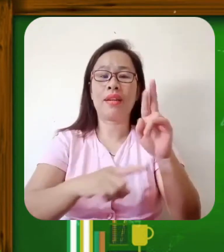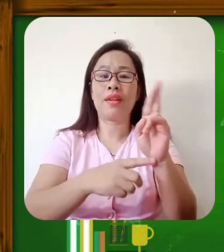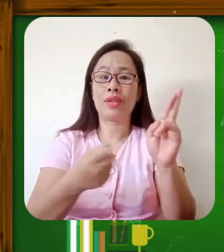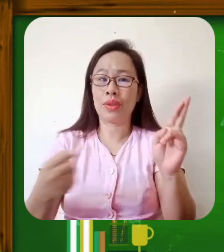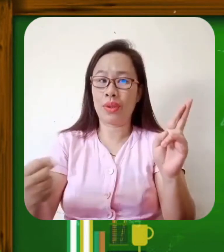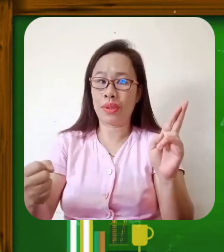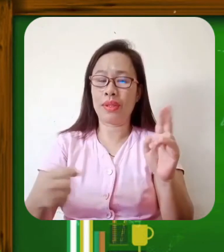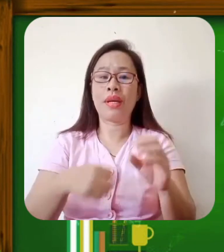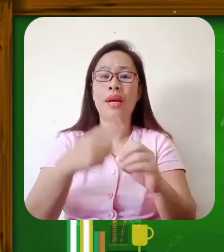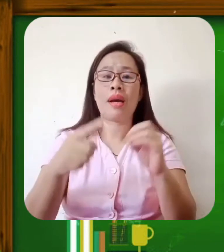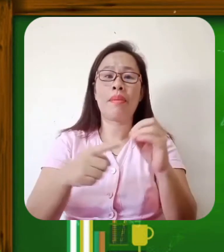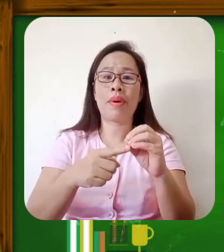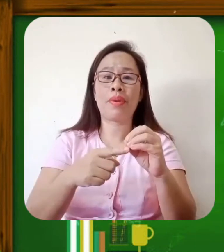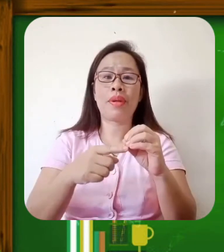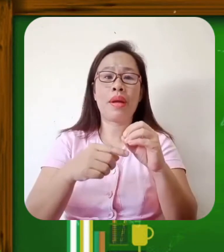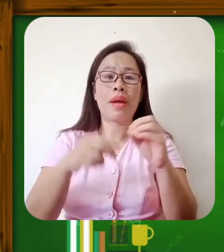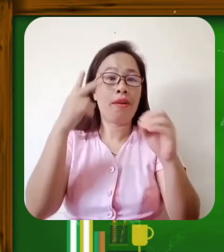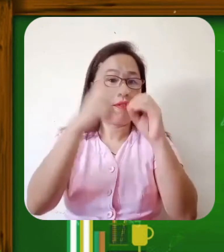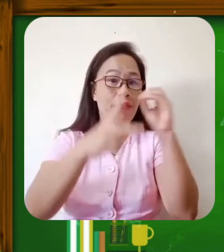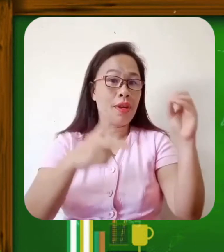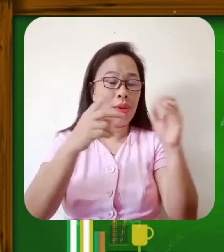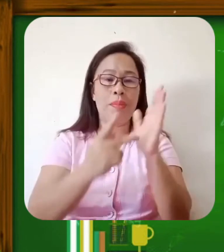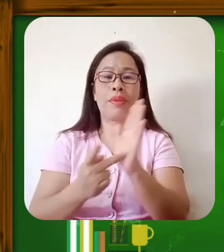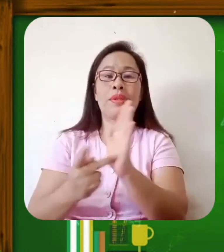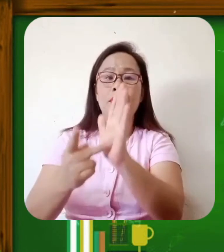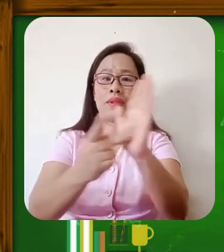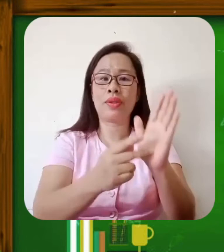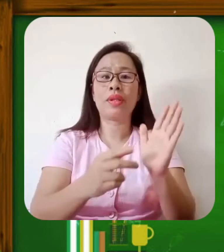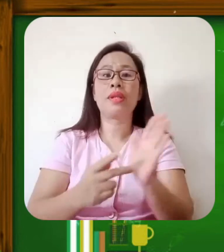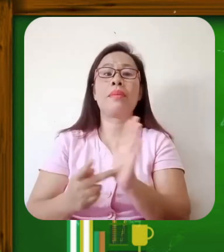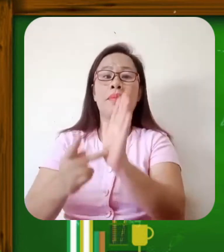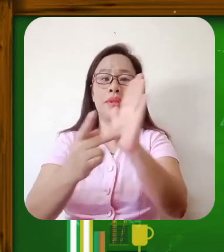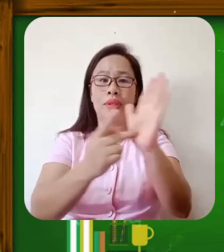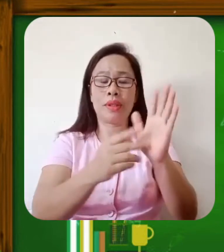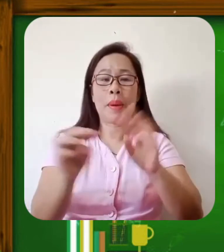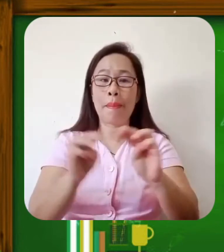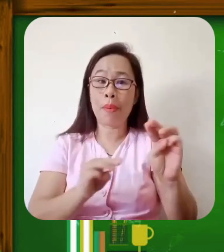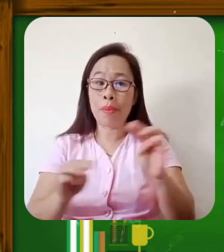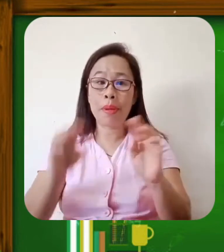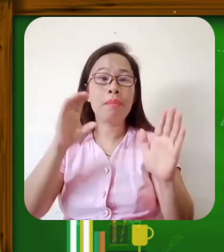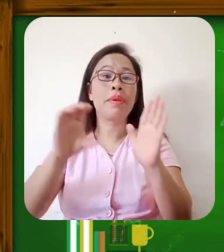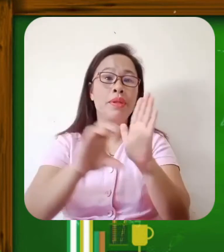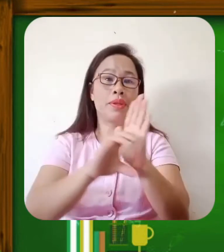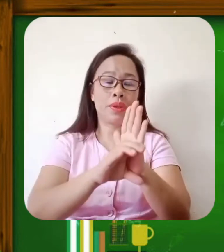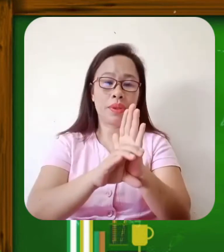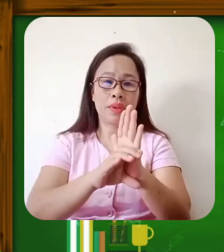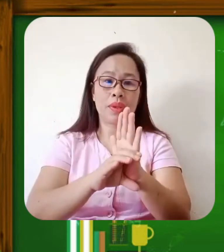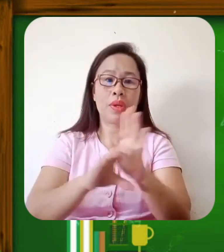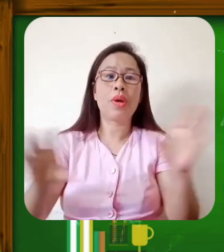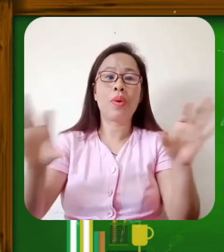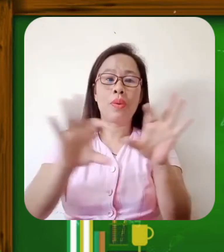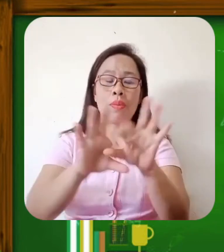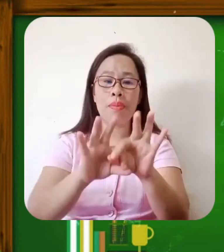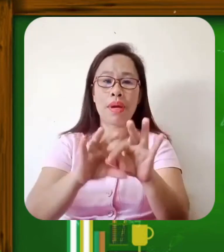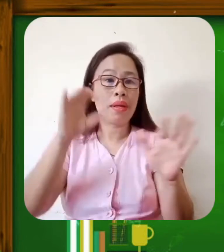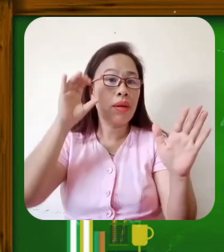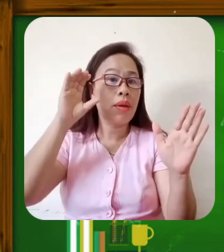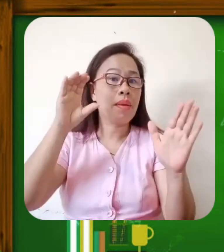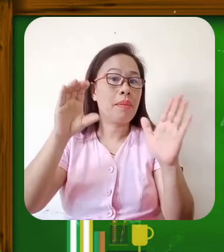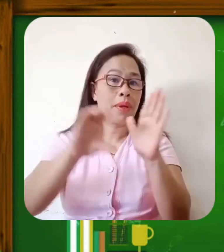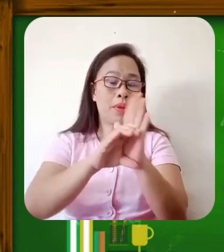Source is a video presentation. It presents moving pictures, typically combines images and